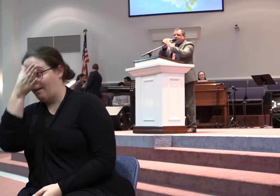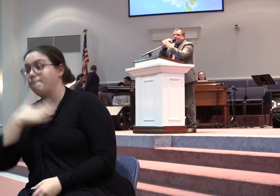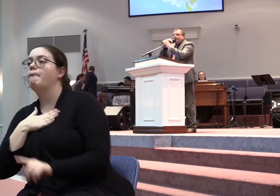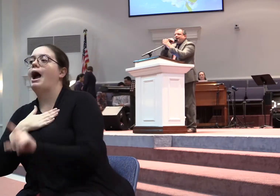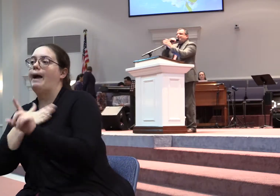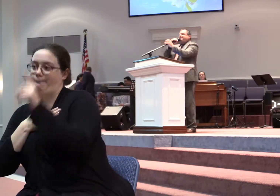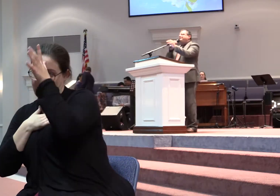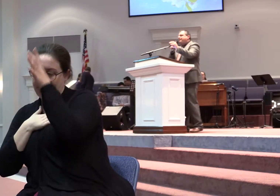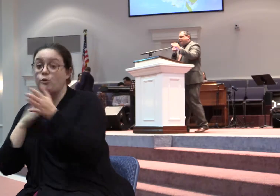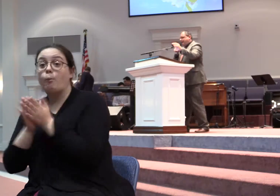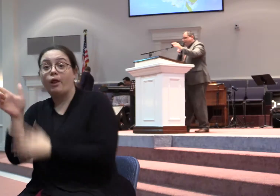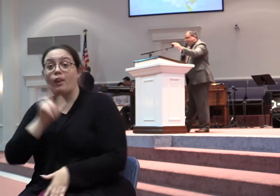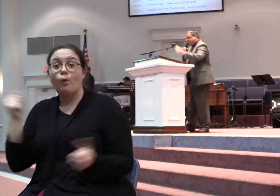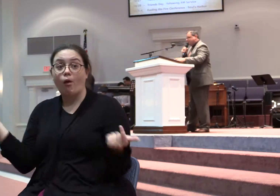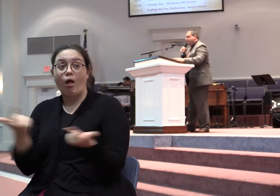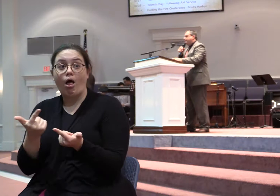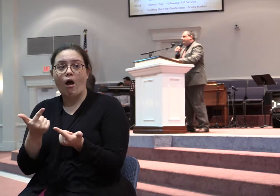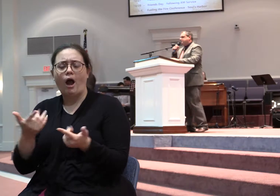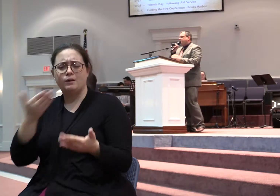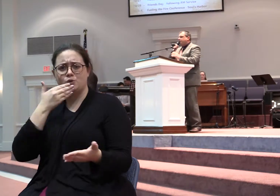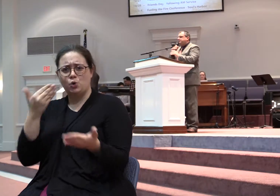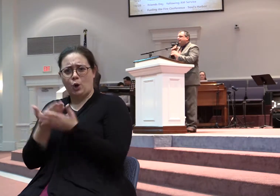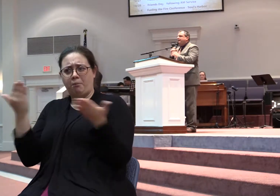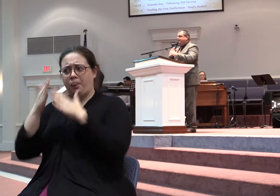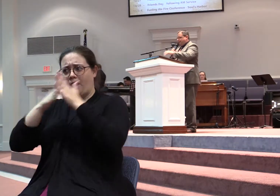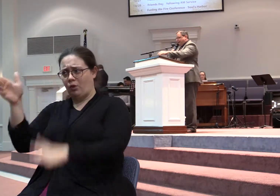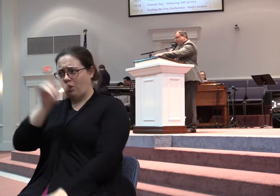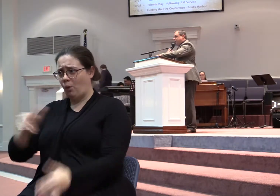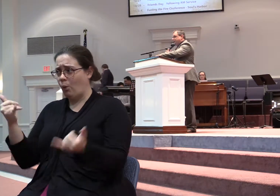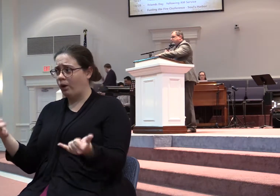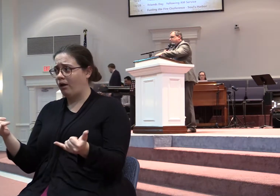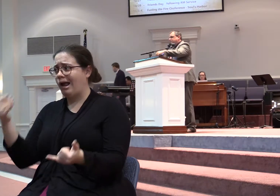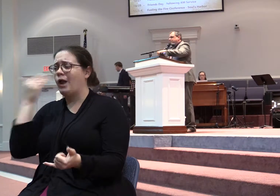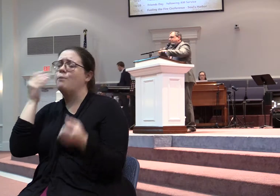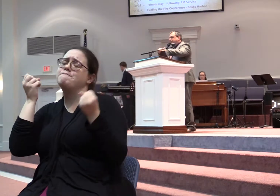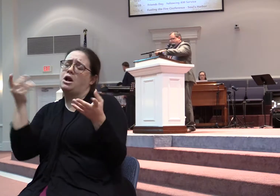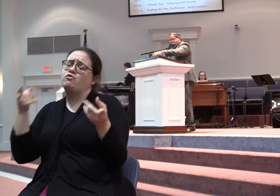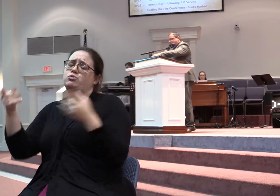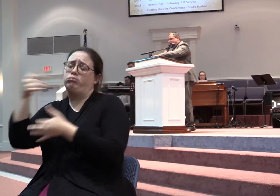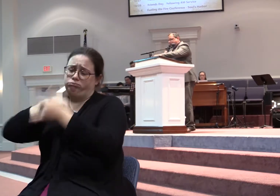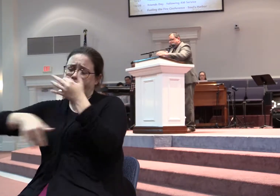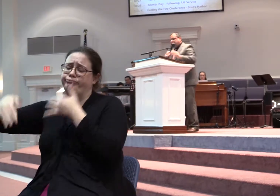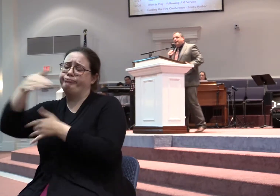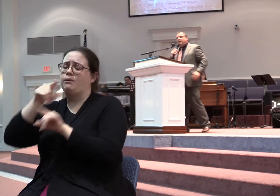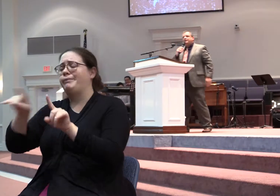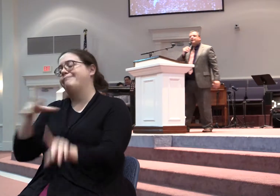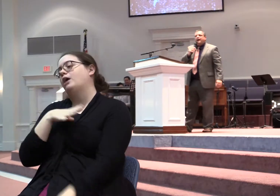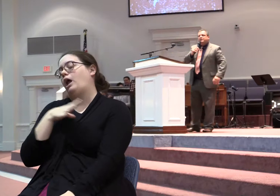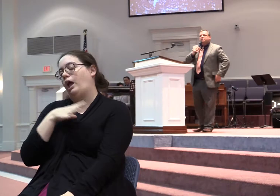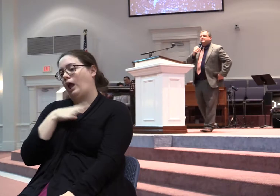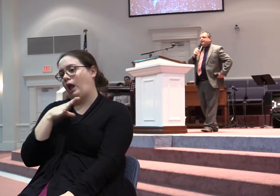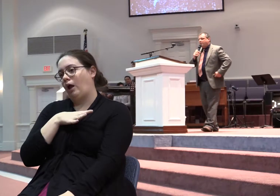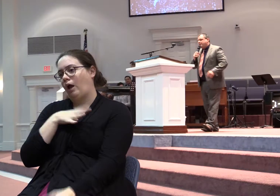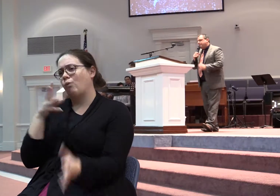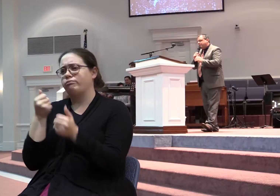Praise the Lord, everybody. Amen. It's so good to be in the house of the Lord tonight. I know many are still communicating in the back, but that's okay. I